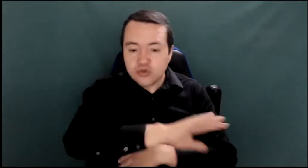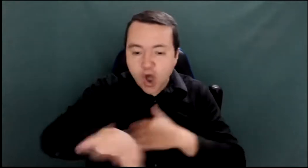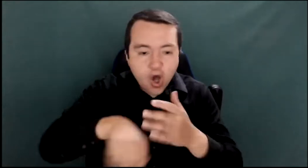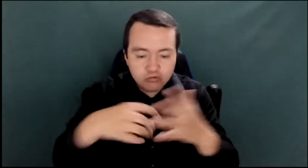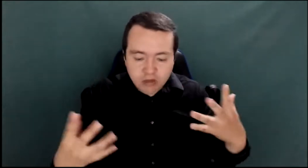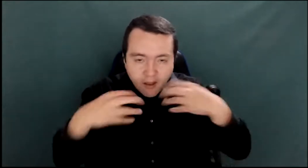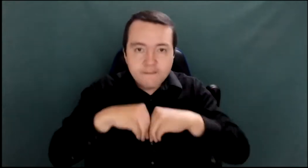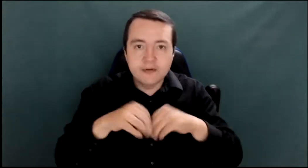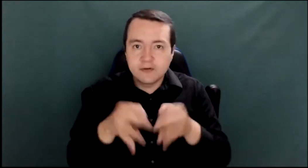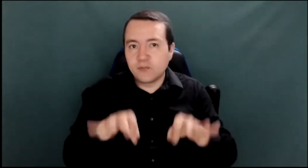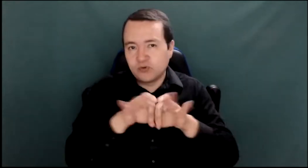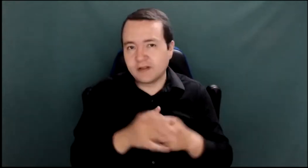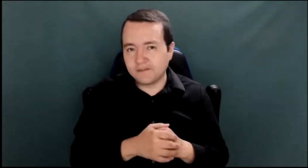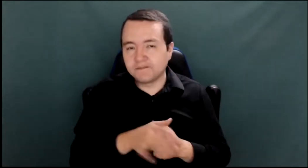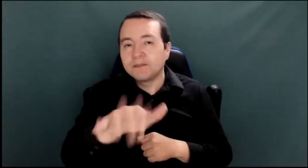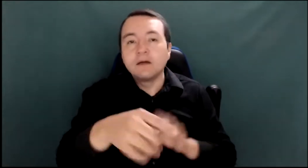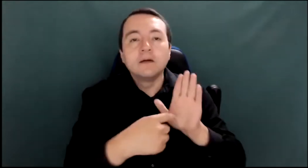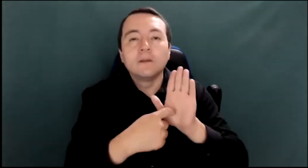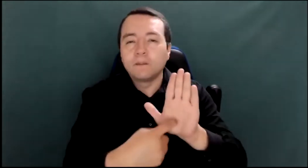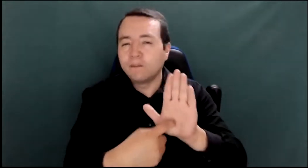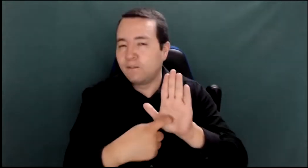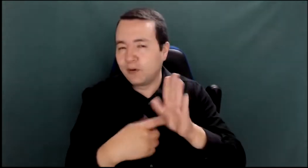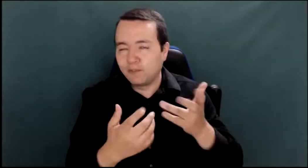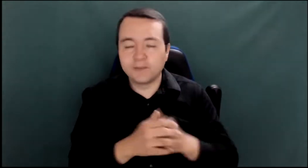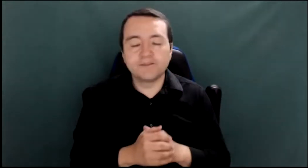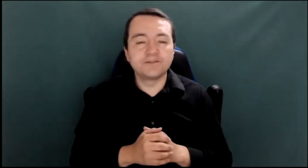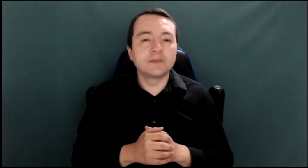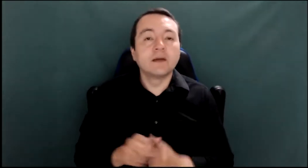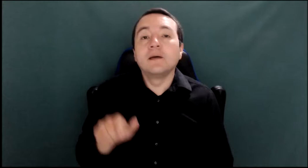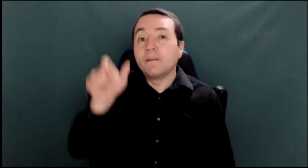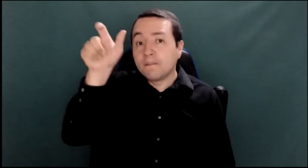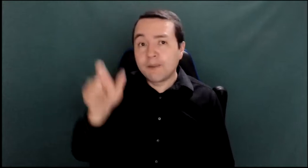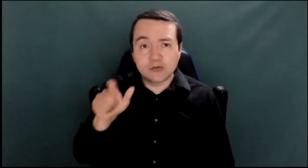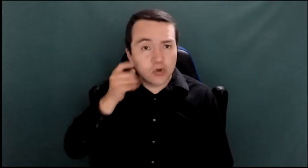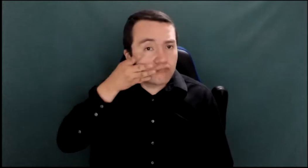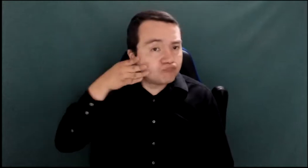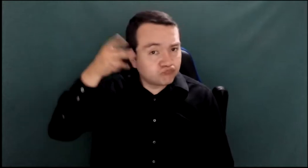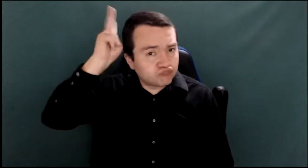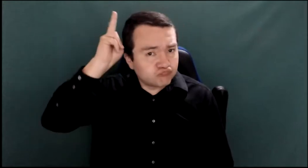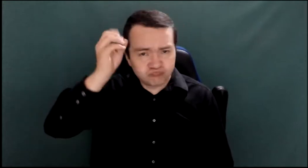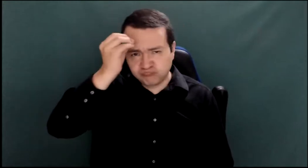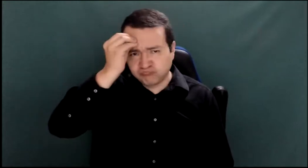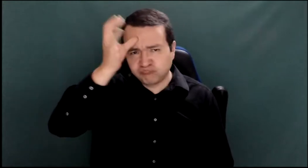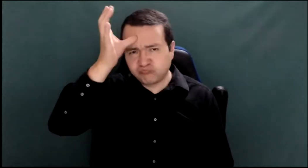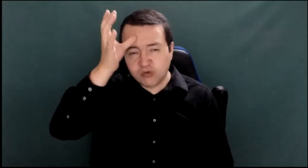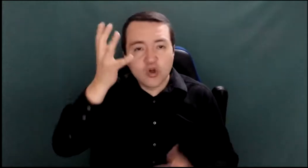This is all important to all of us. And to give you an example, a wise